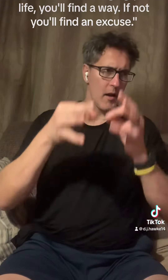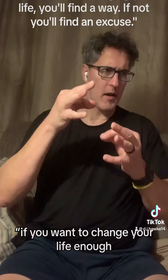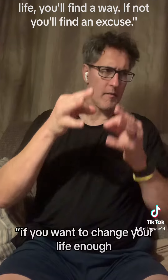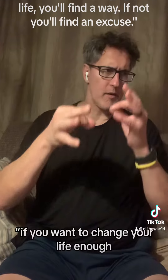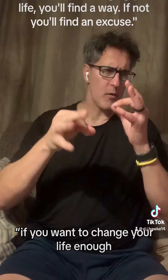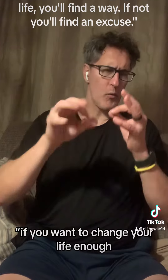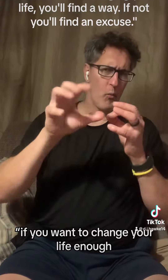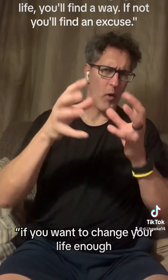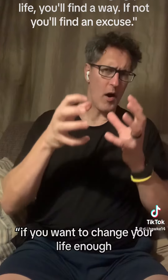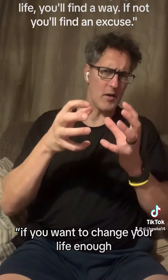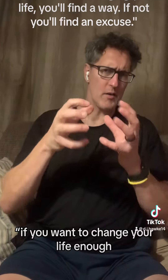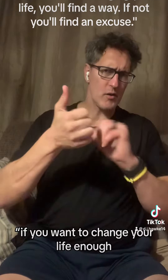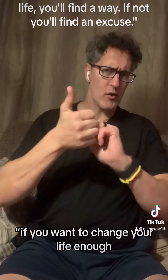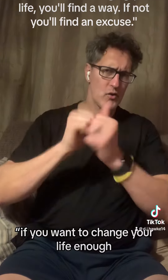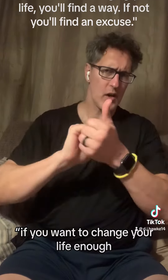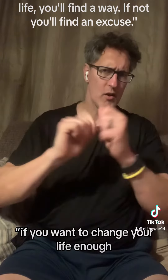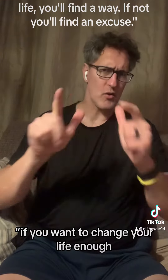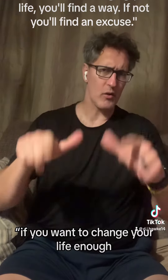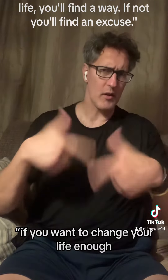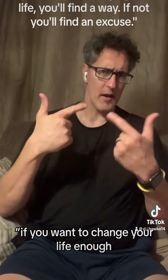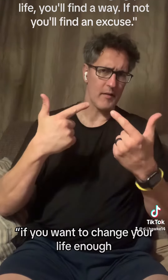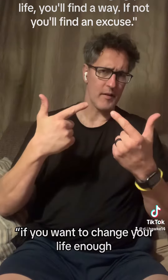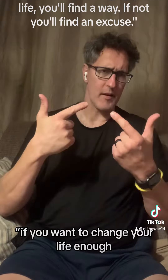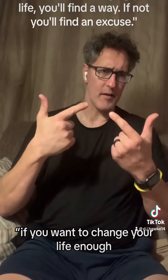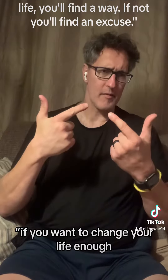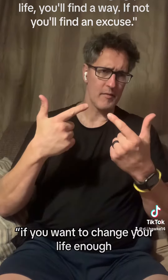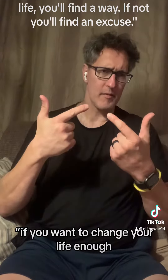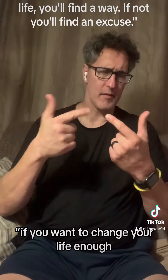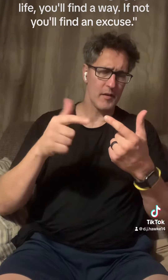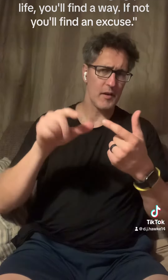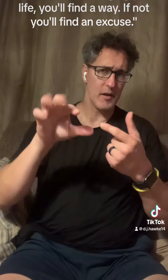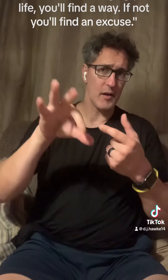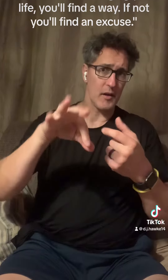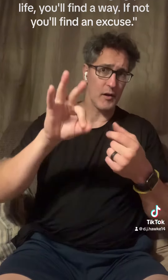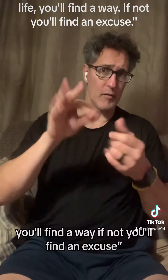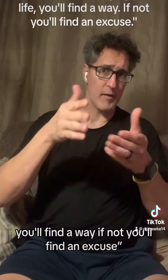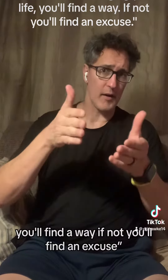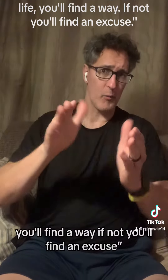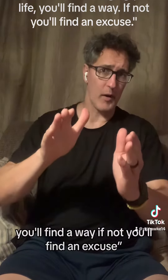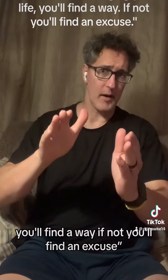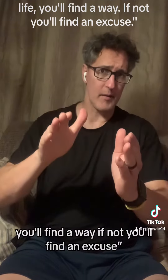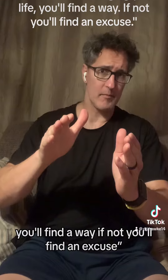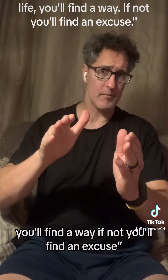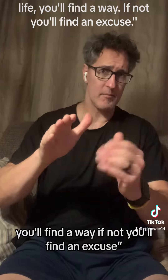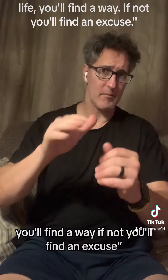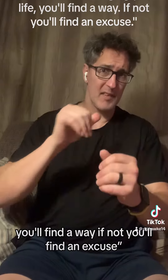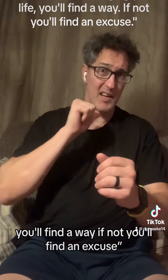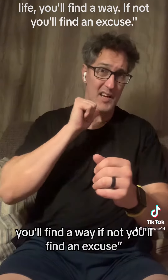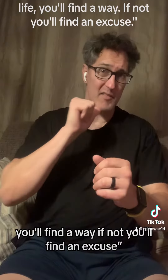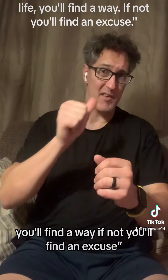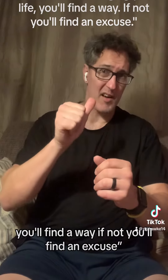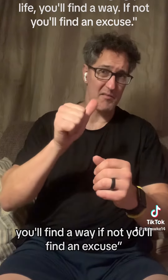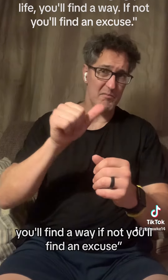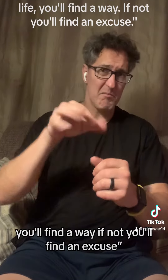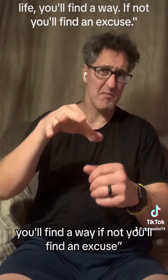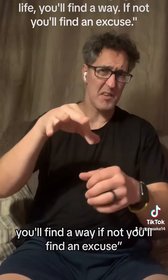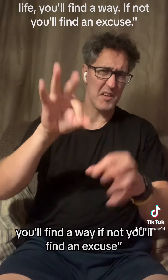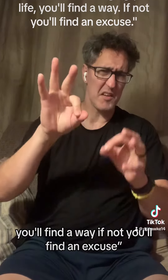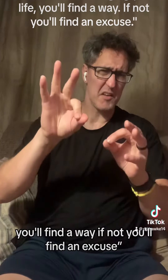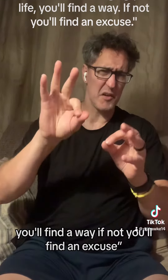If you want to change your life enough, you'll find a way. If not, you'll